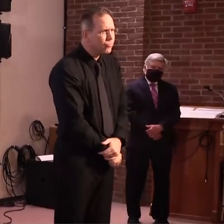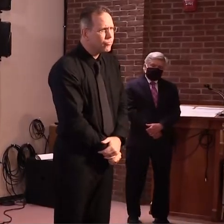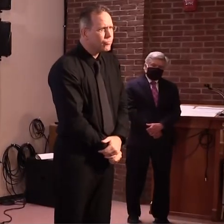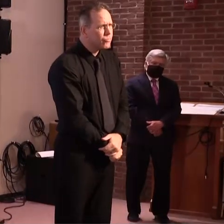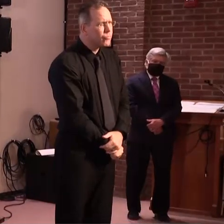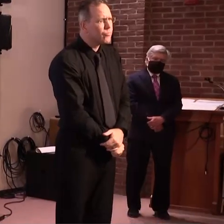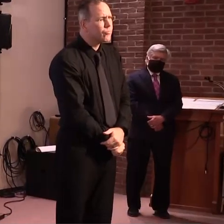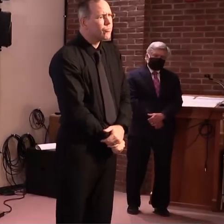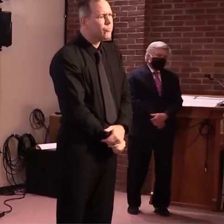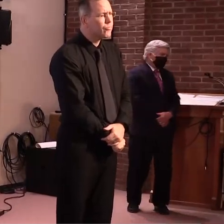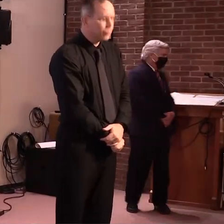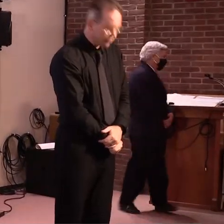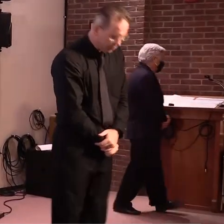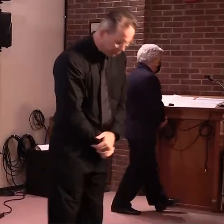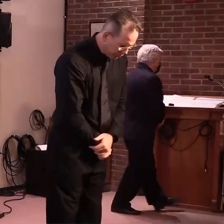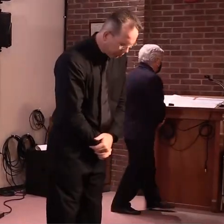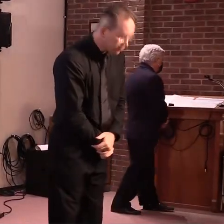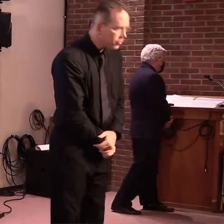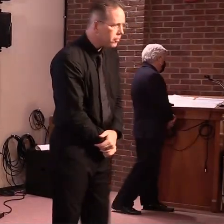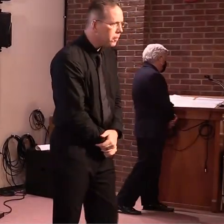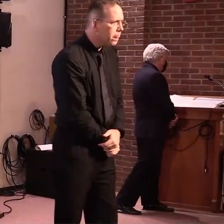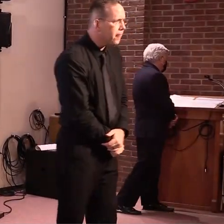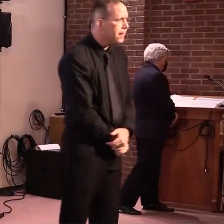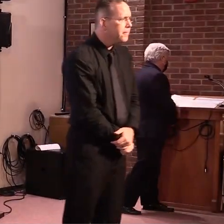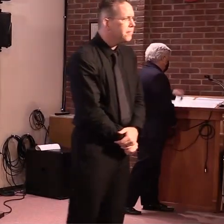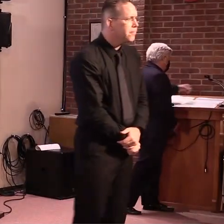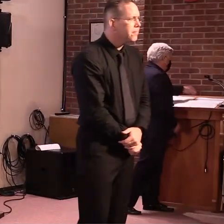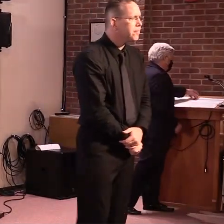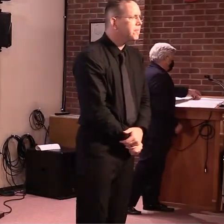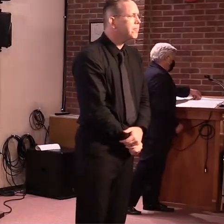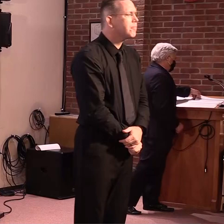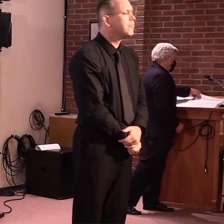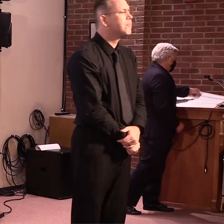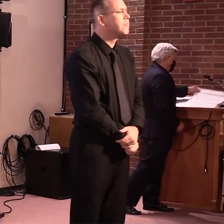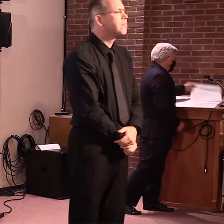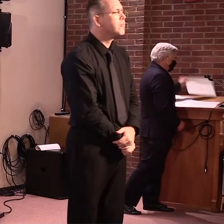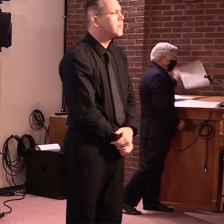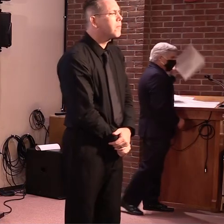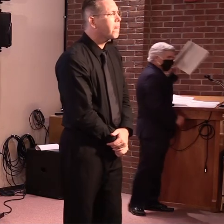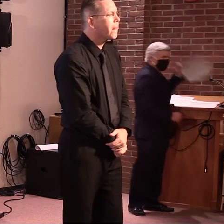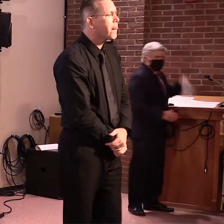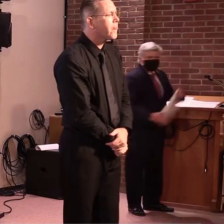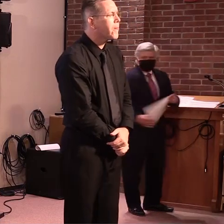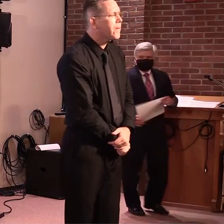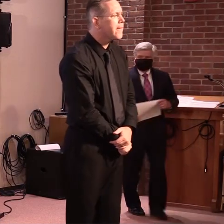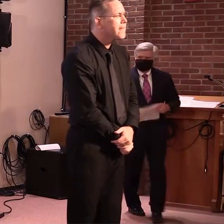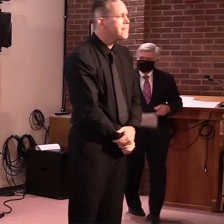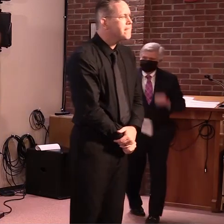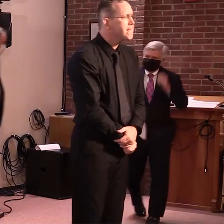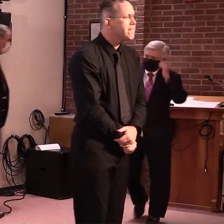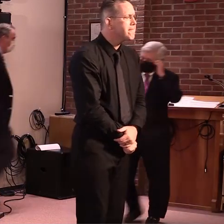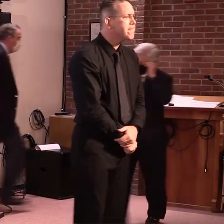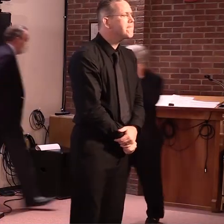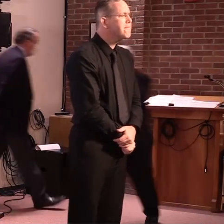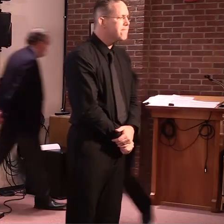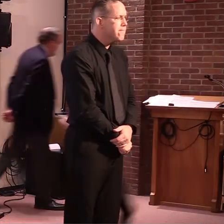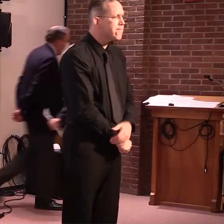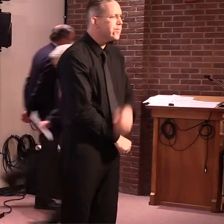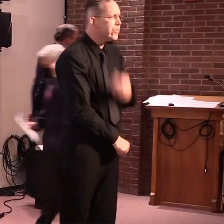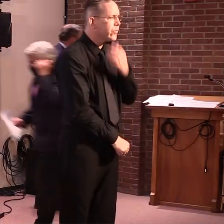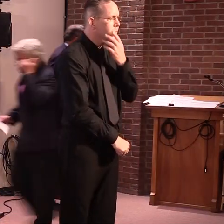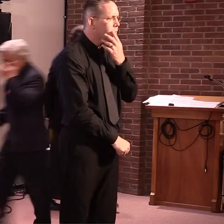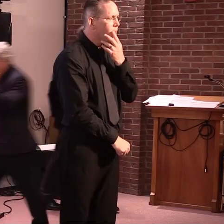Hi, this question for Mike Smith. The homeless plan that you referenced on Monday, do you have anything to release yet on that?